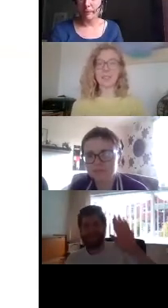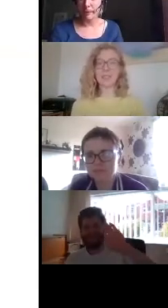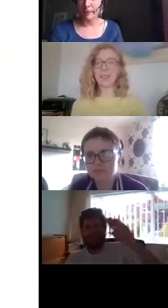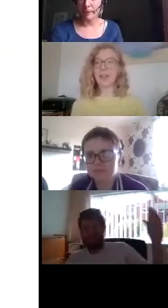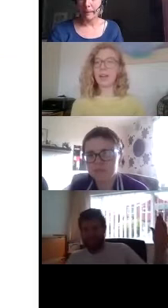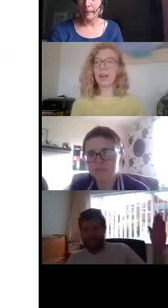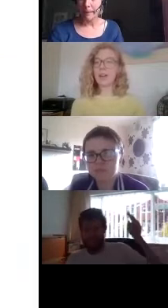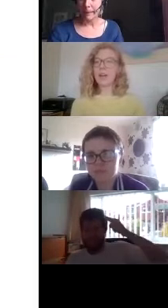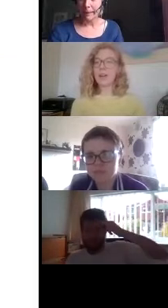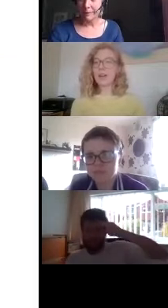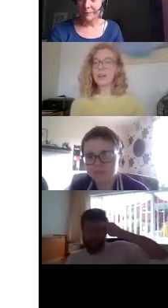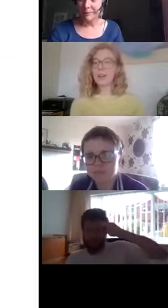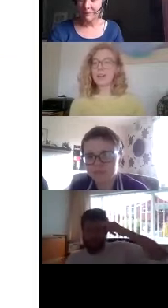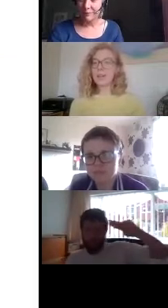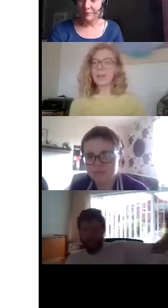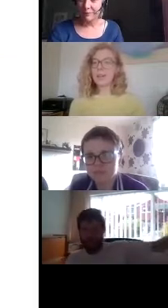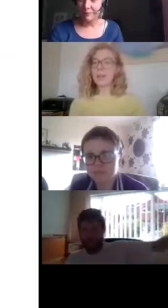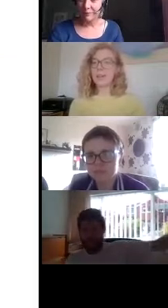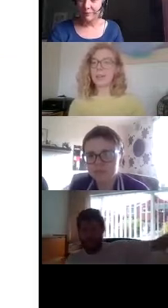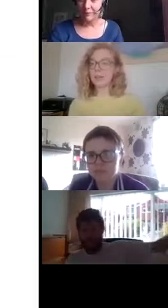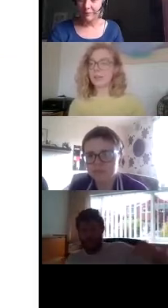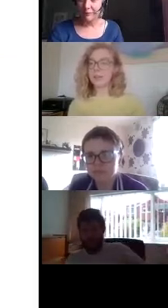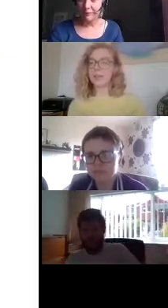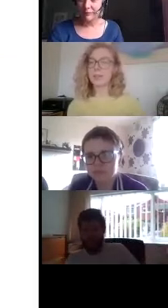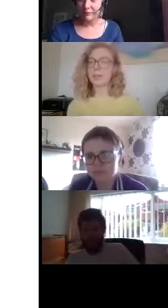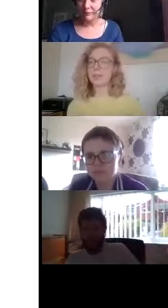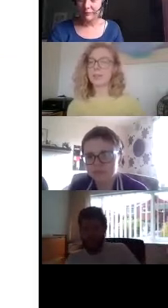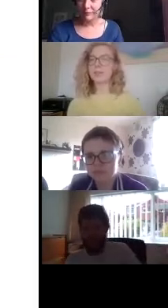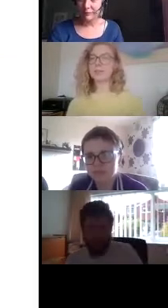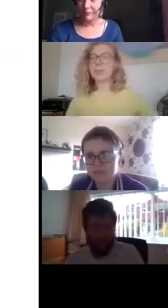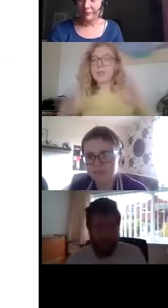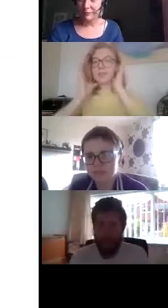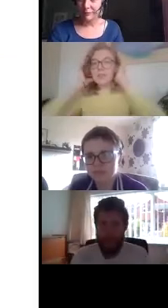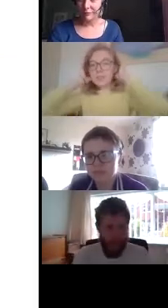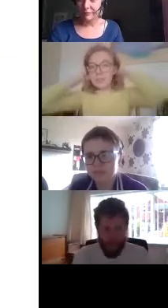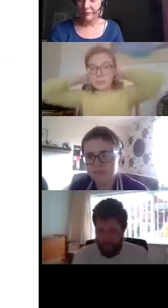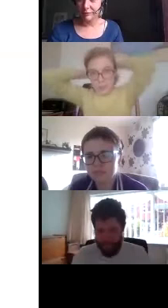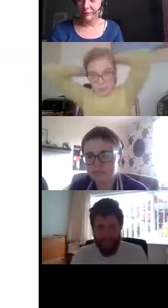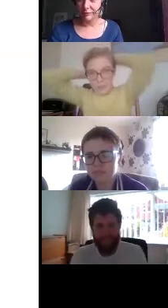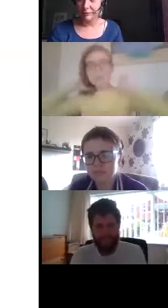Yeah, that's good.